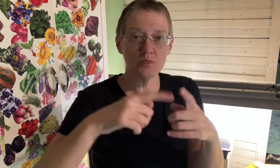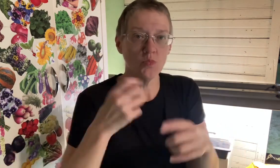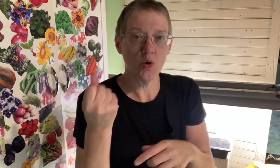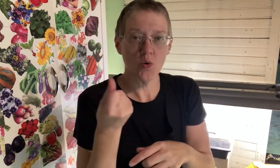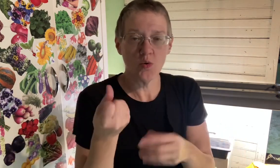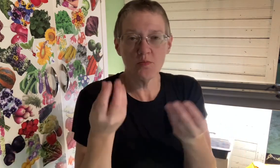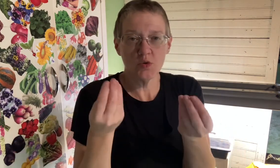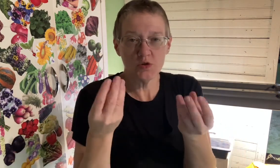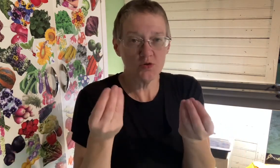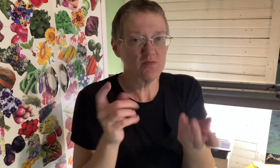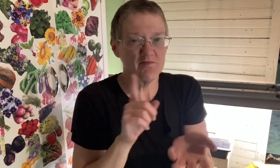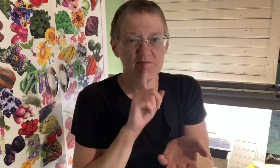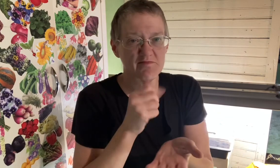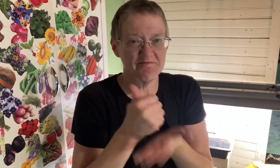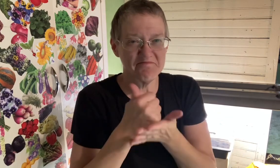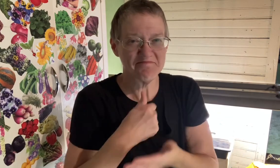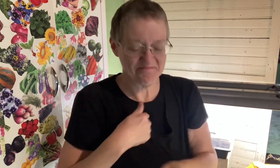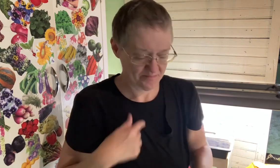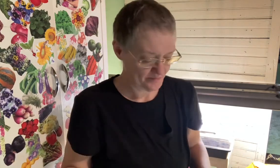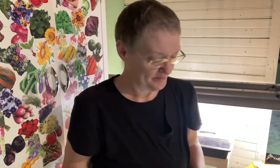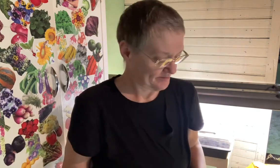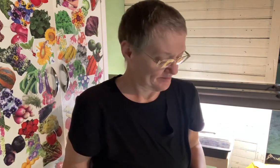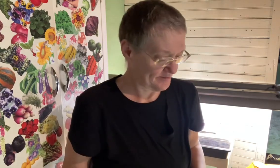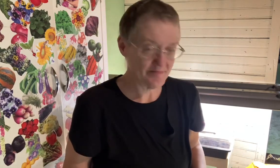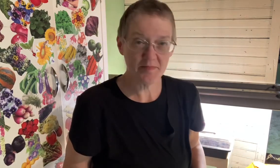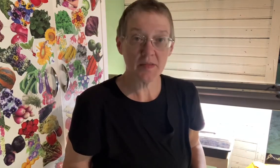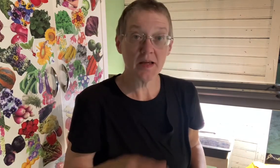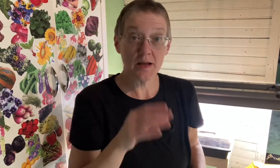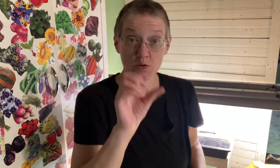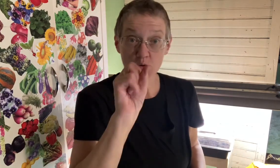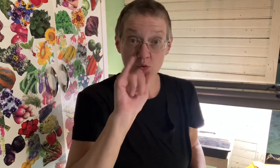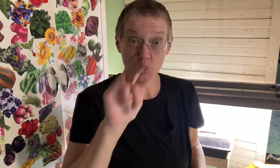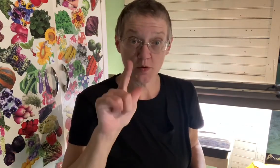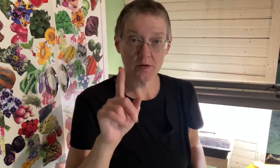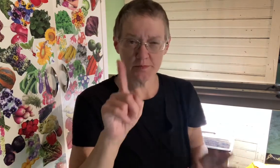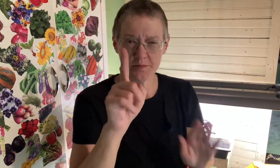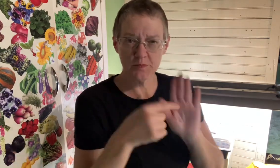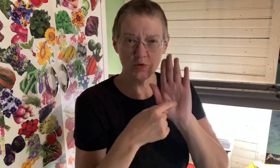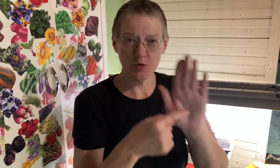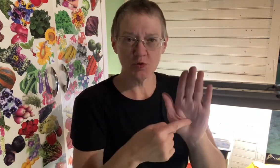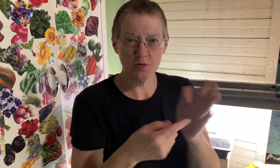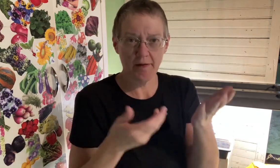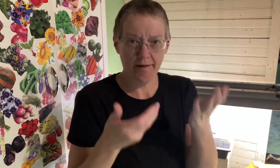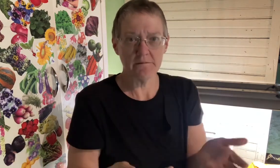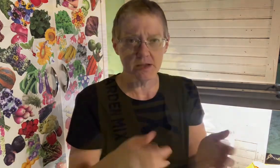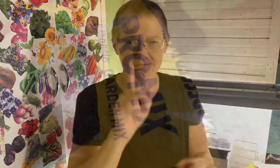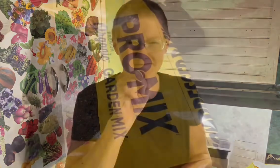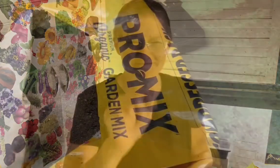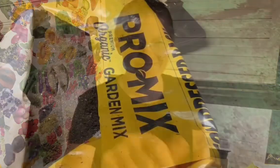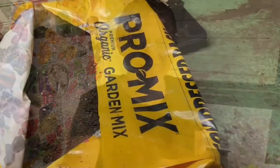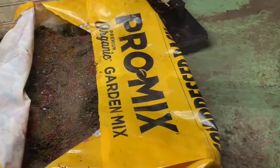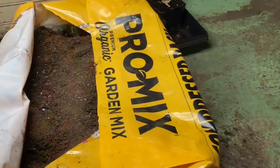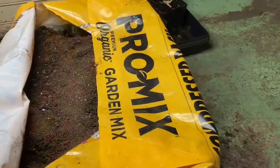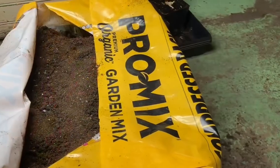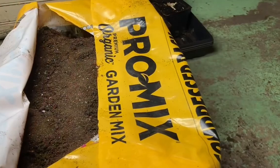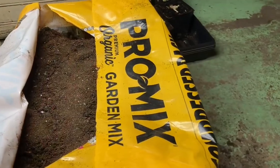always cover all my seeds with domes. It helps hold in the moisture. Now let me show you the soil I'm going to